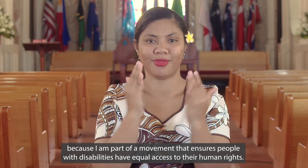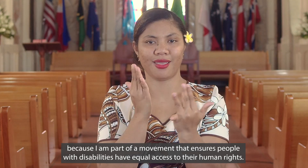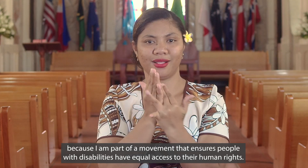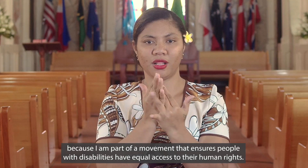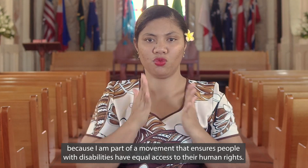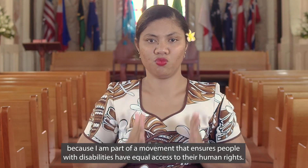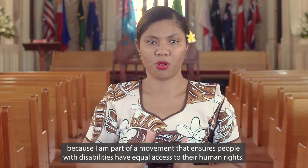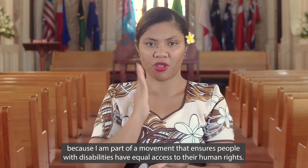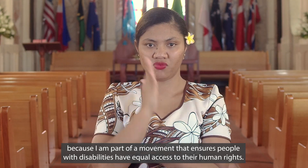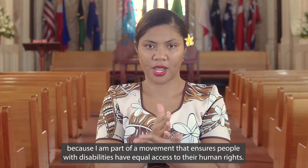human rights.